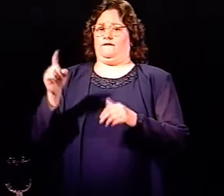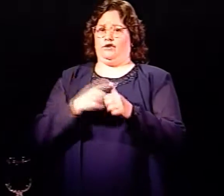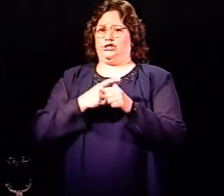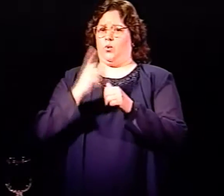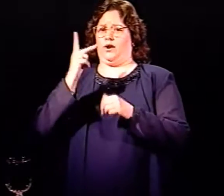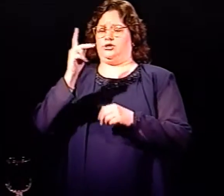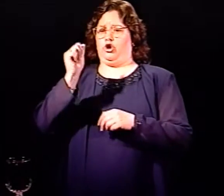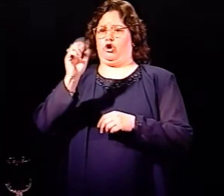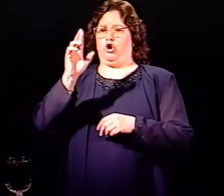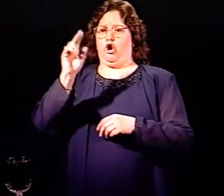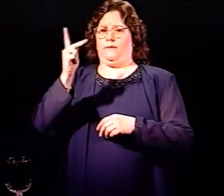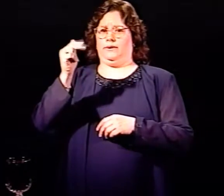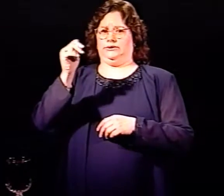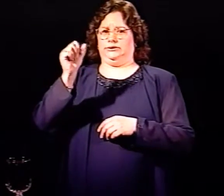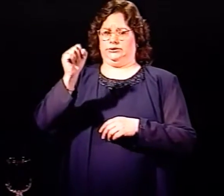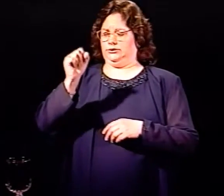This is the karpas.